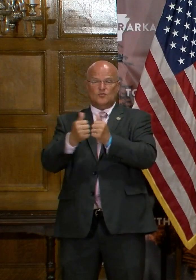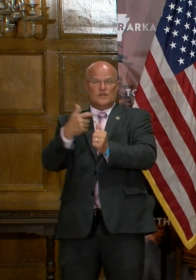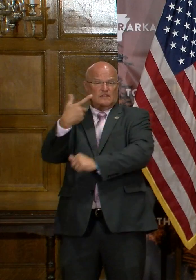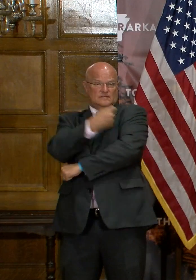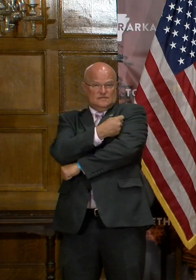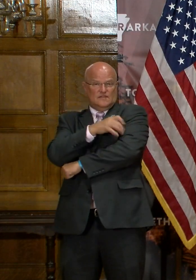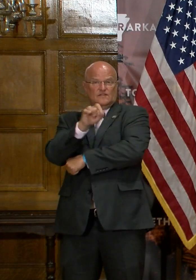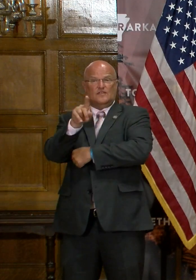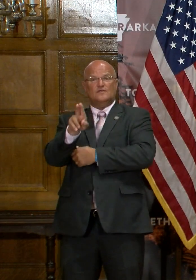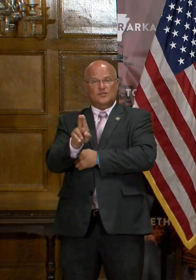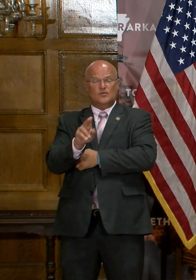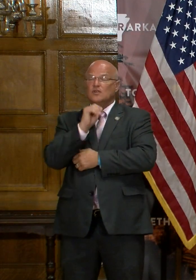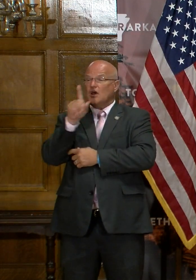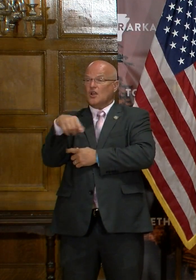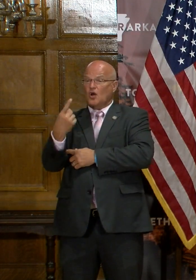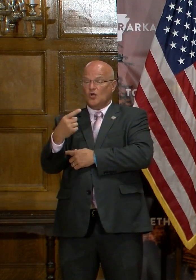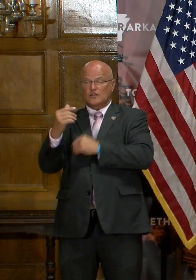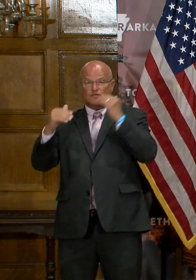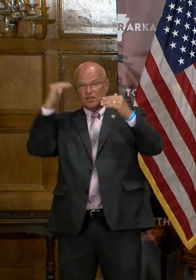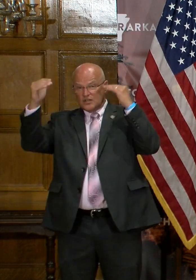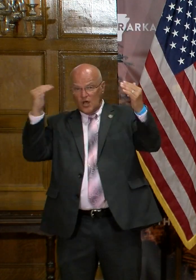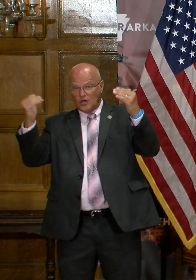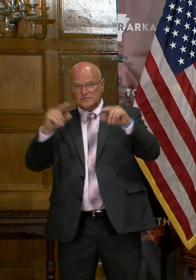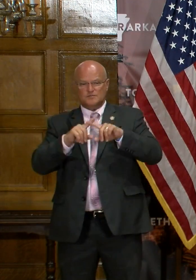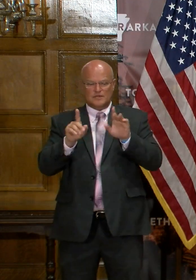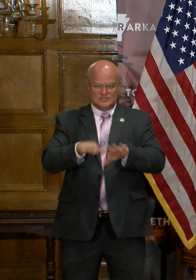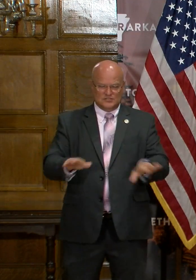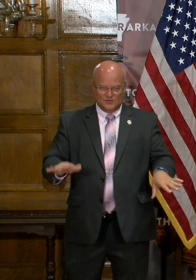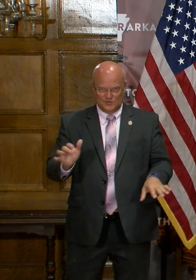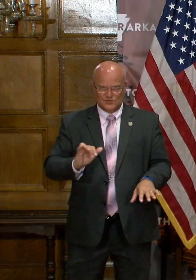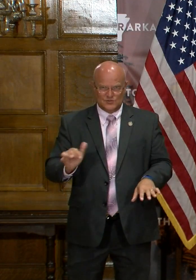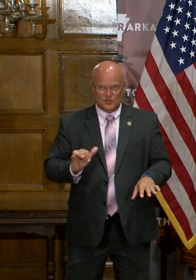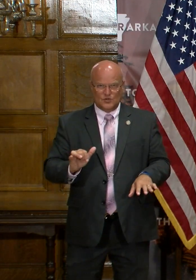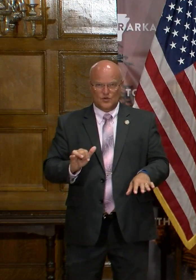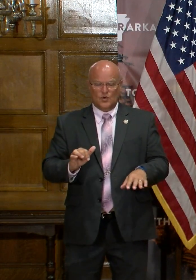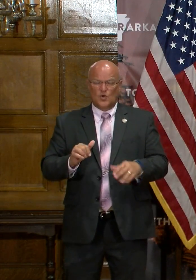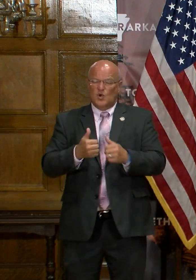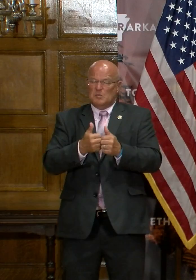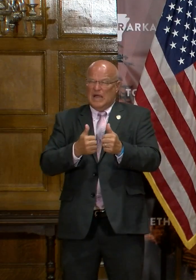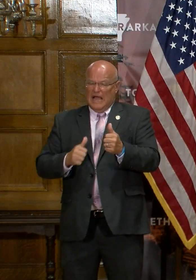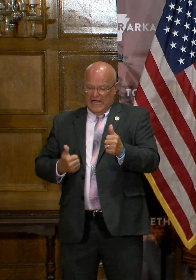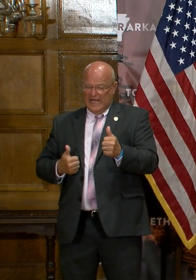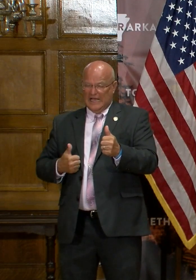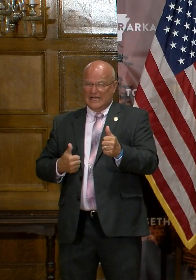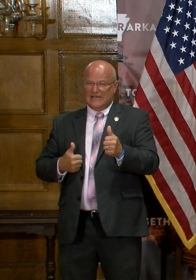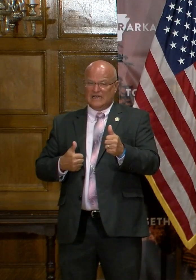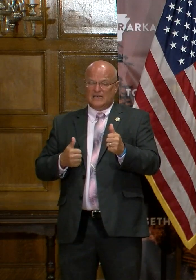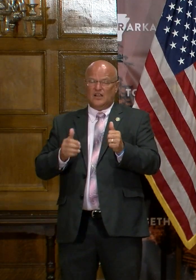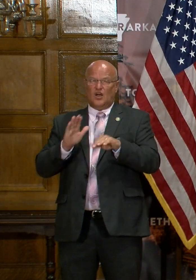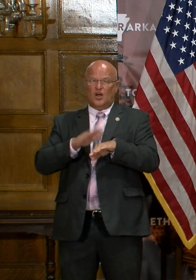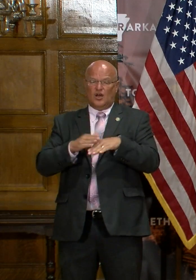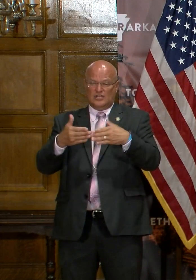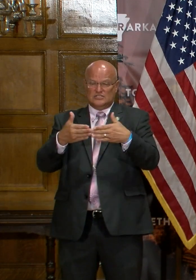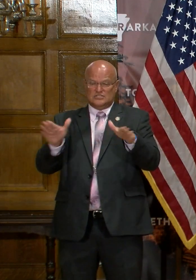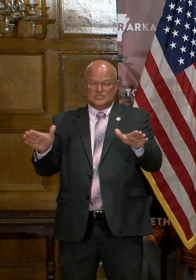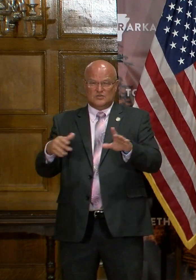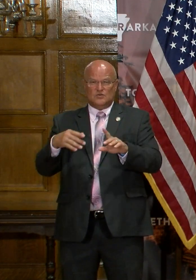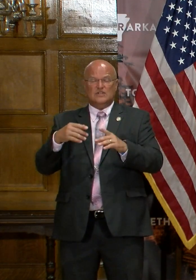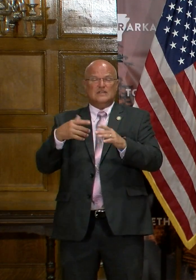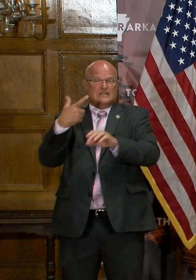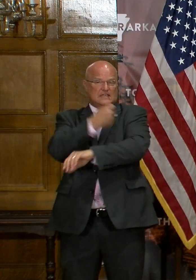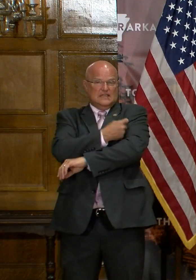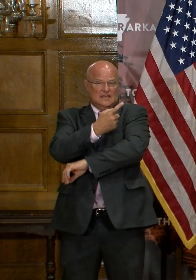influenza vaccine, not only for adults but for children. Remember that we are behind on general immunizations for children. We've caught up on the